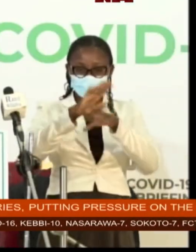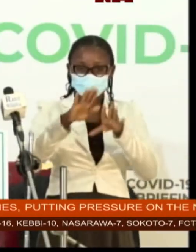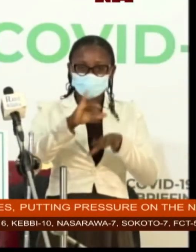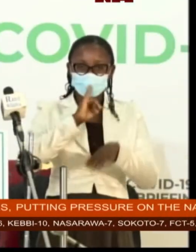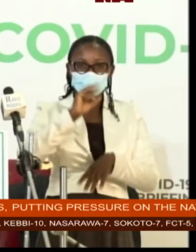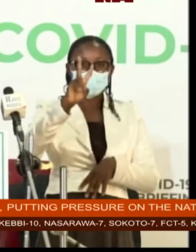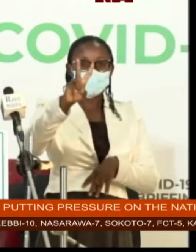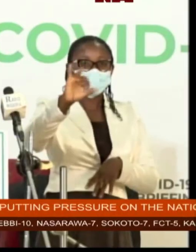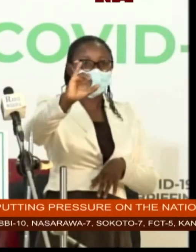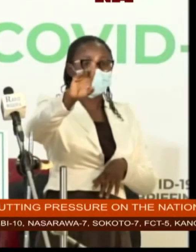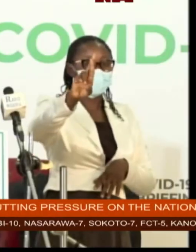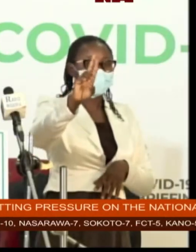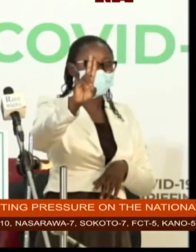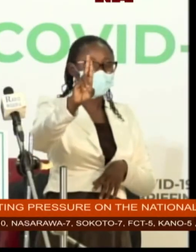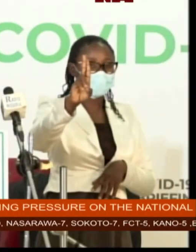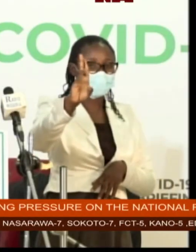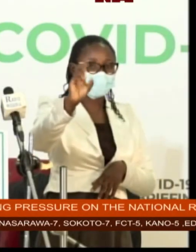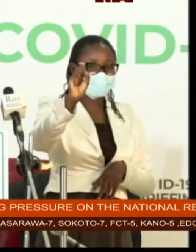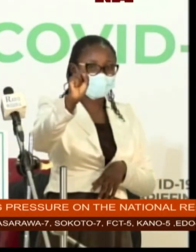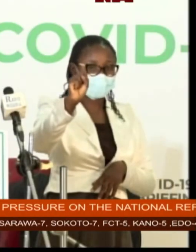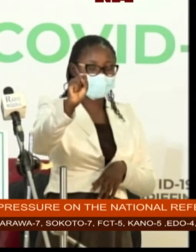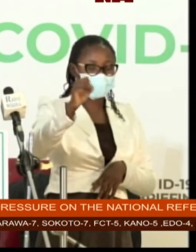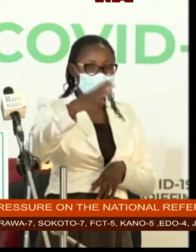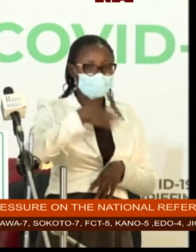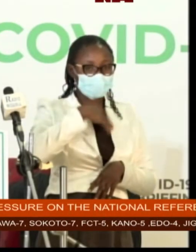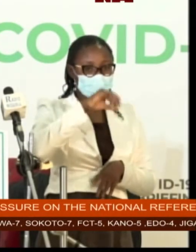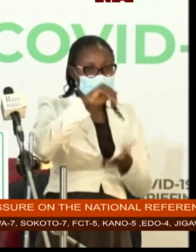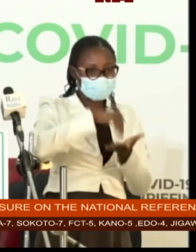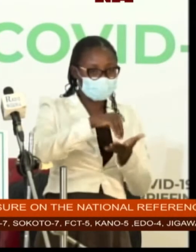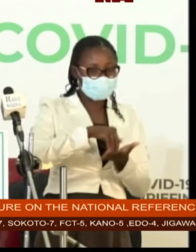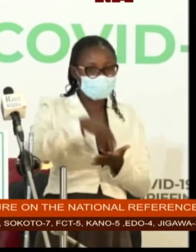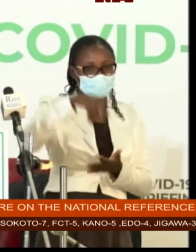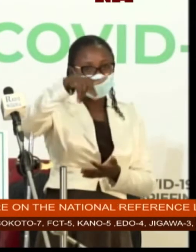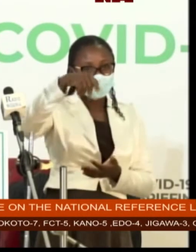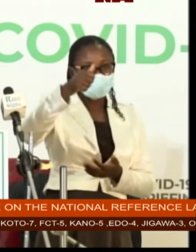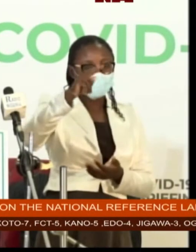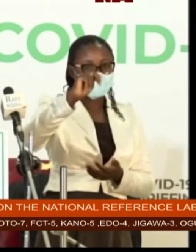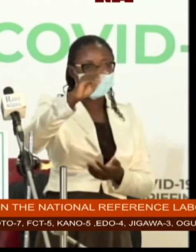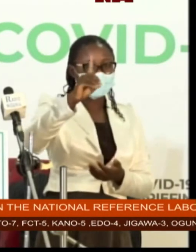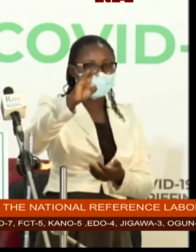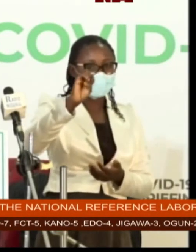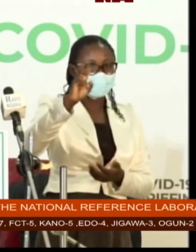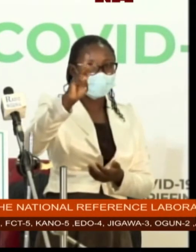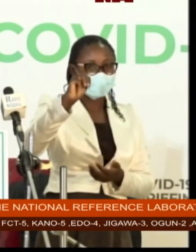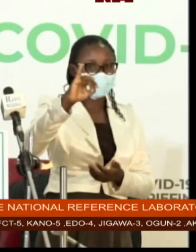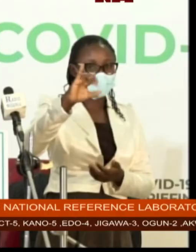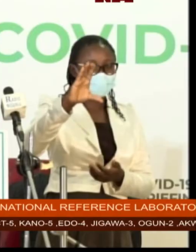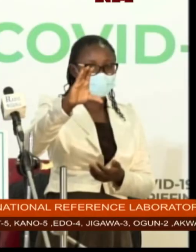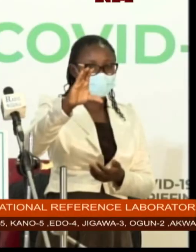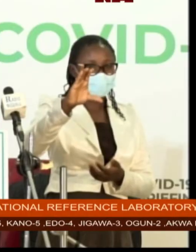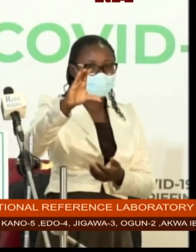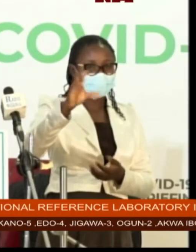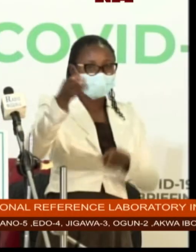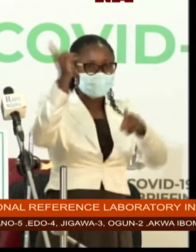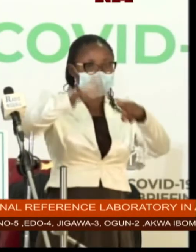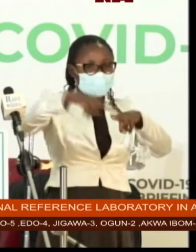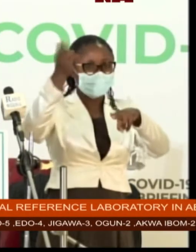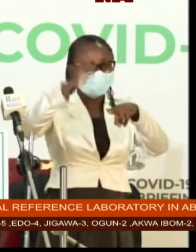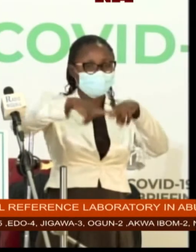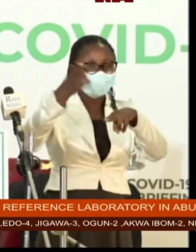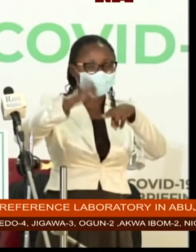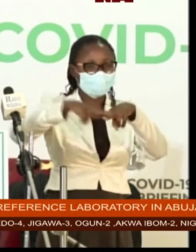virus, and there is the infodemic, which is a multiplication, overload of